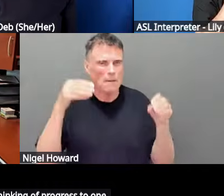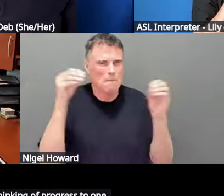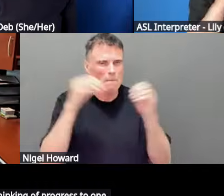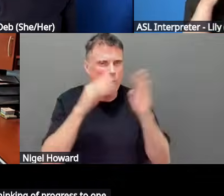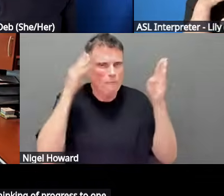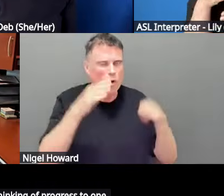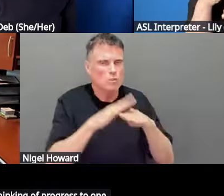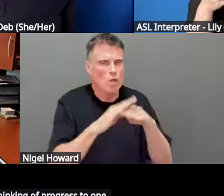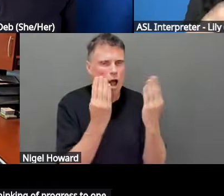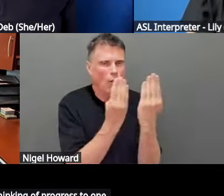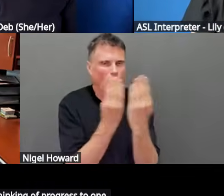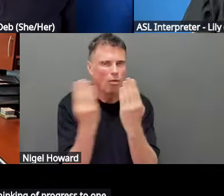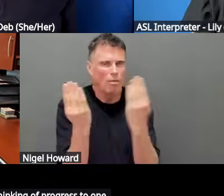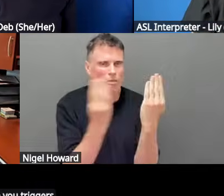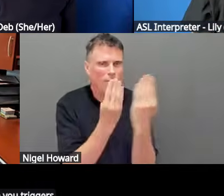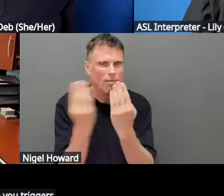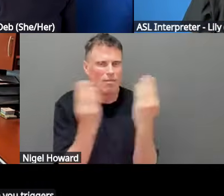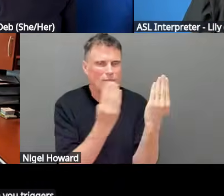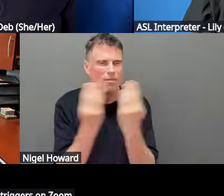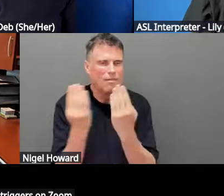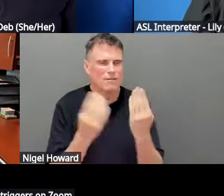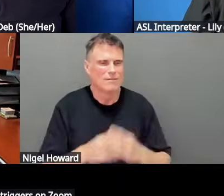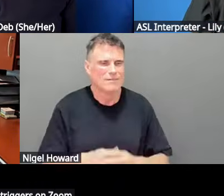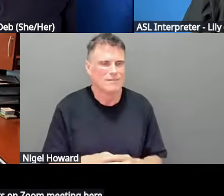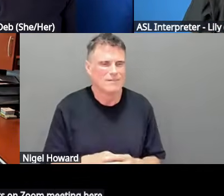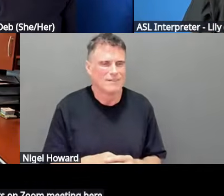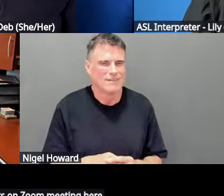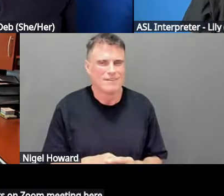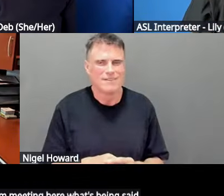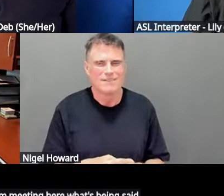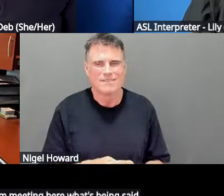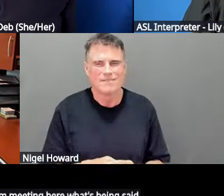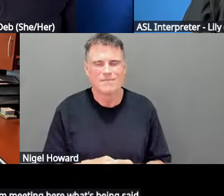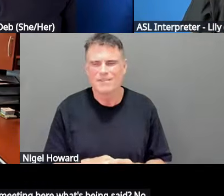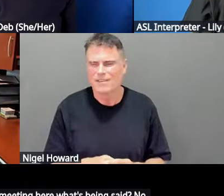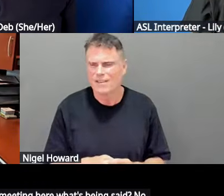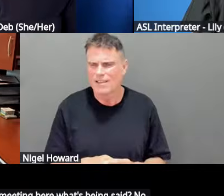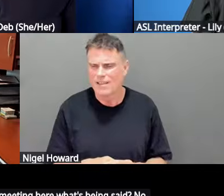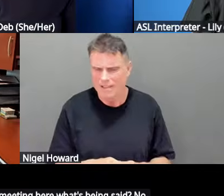can the interpreters on Zoom meeting hear what's being said? No.